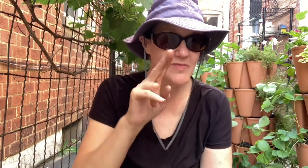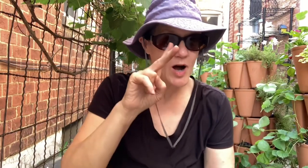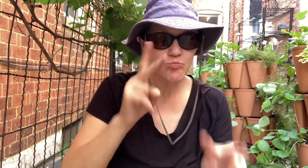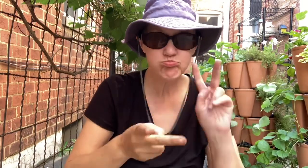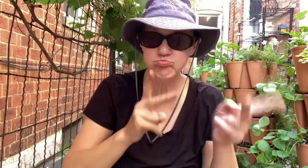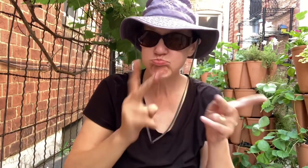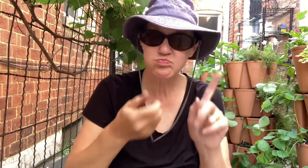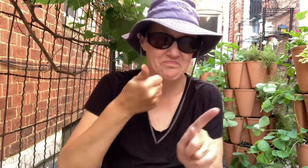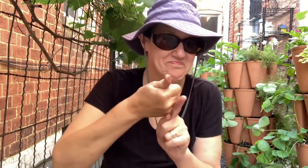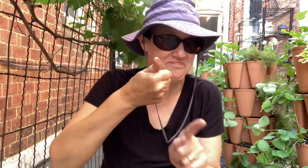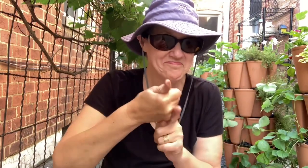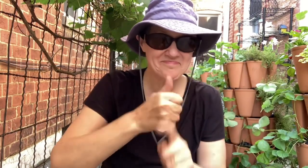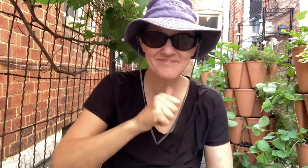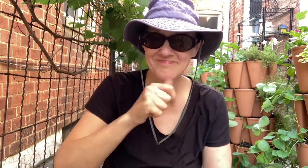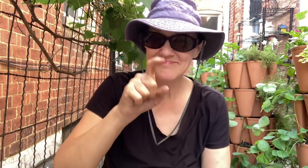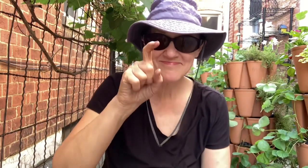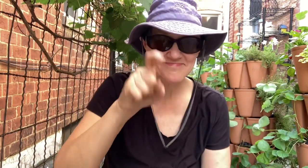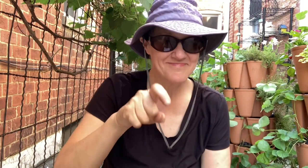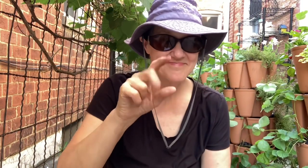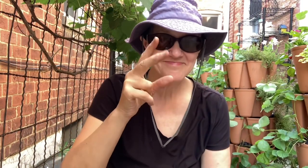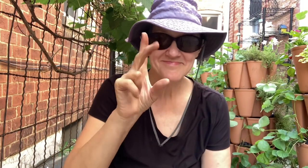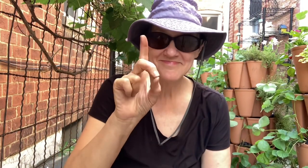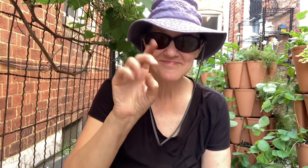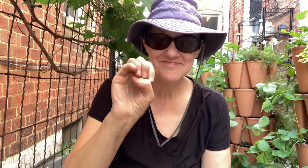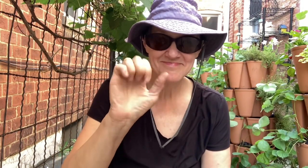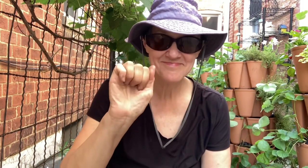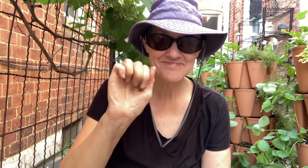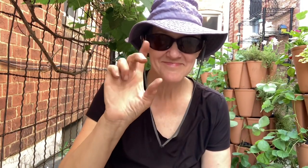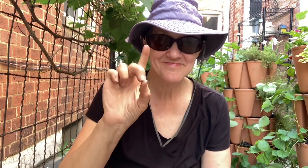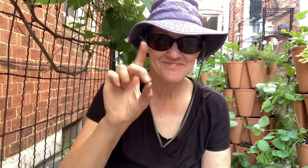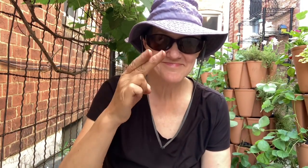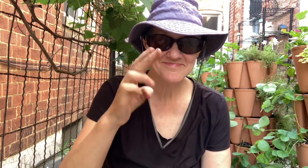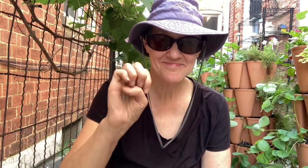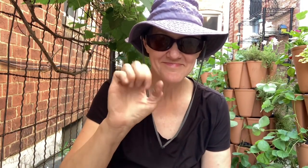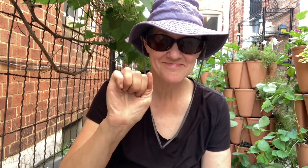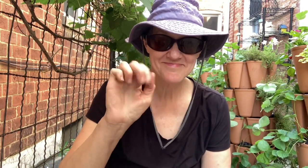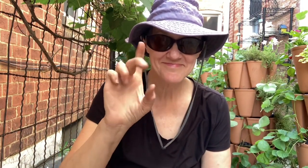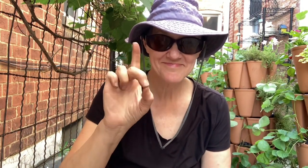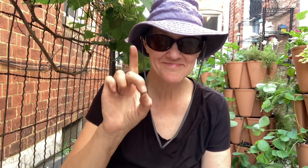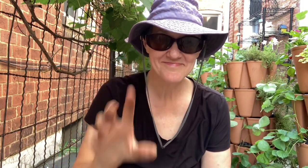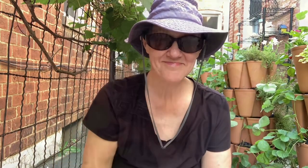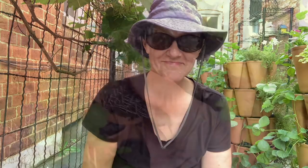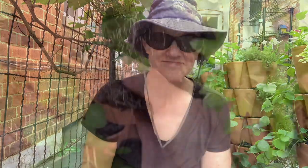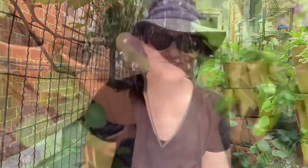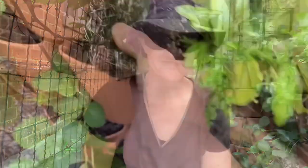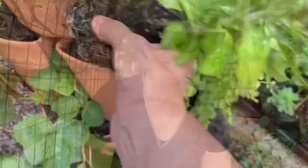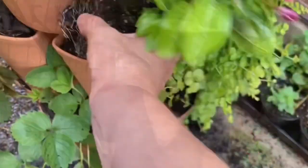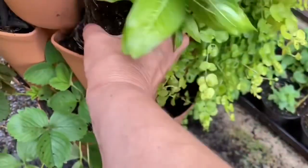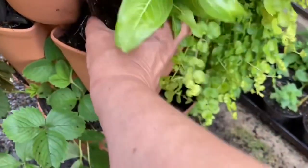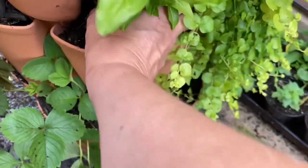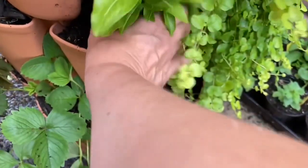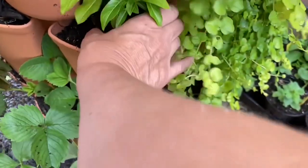Now, old flowers, they're just going to fall off themselves. You don't have to deadhead